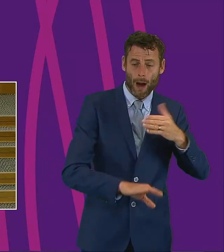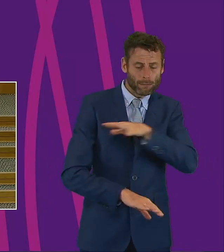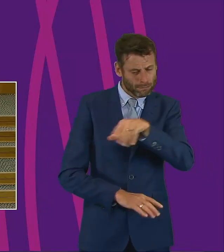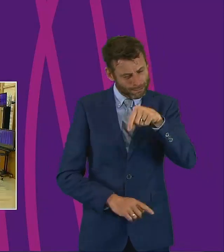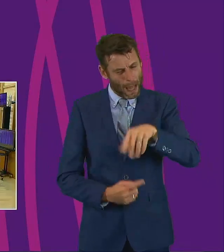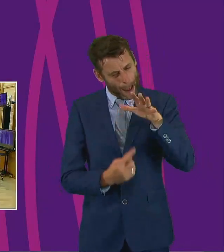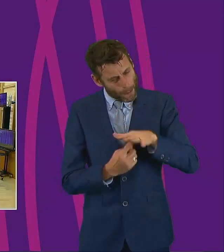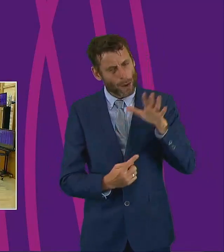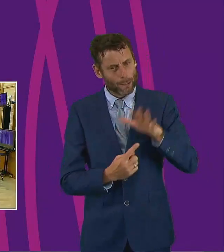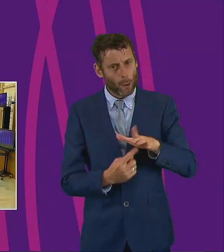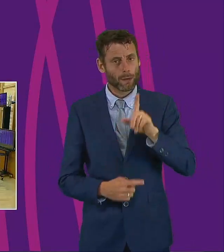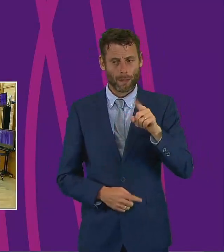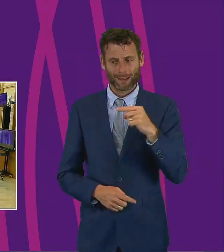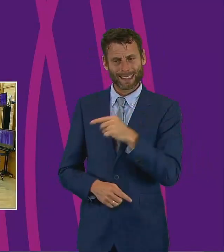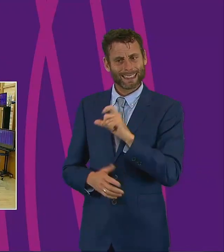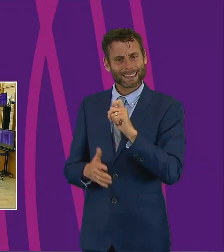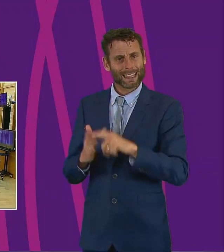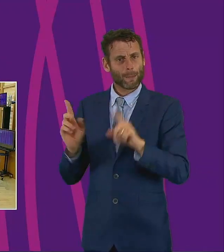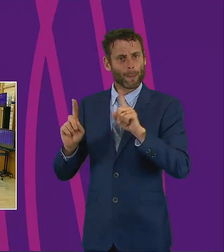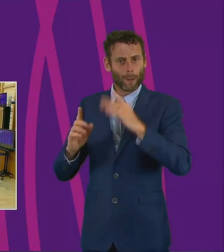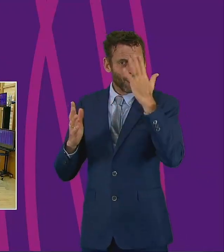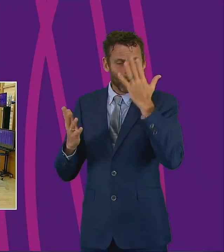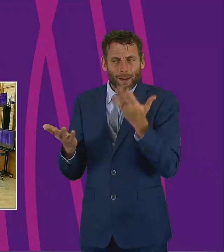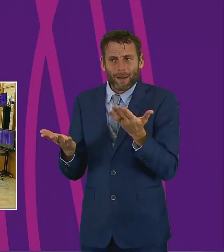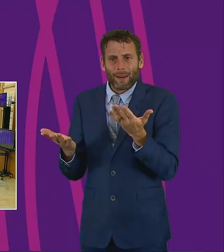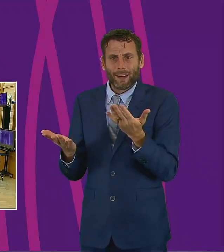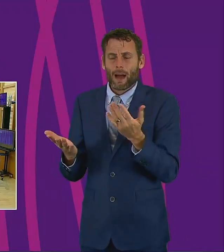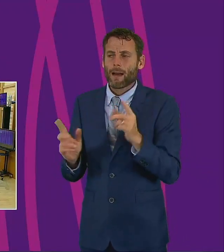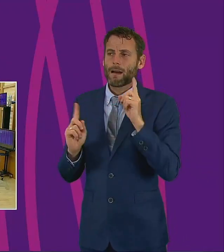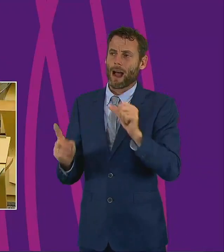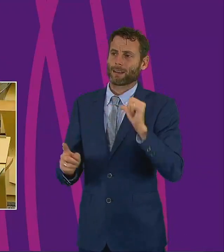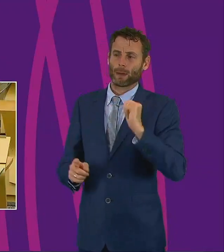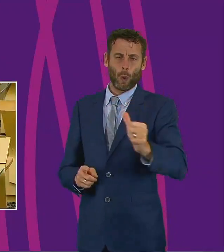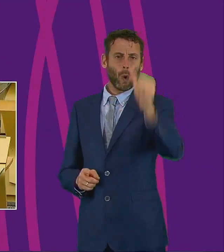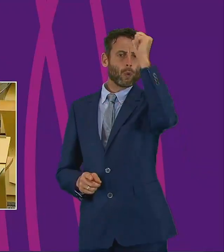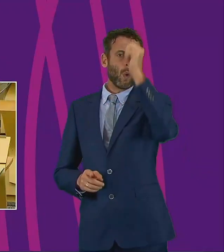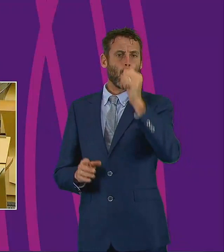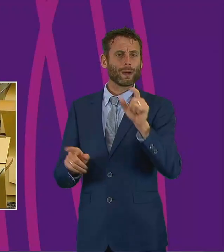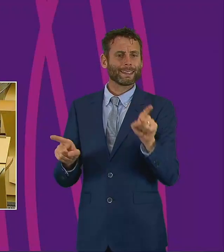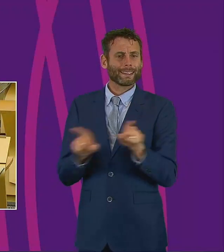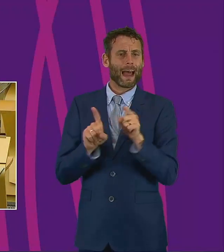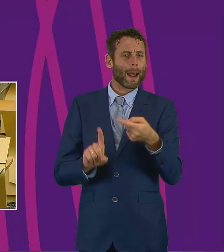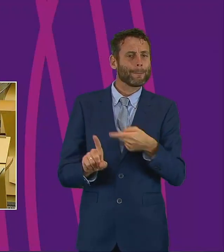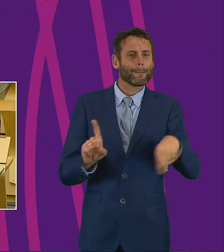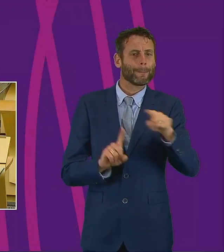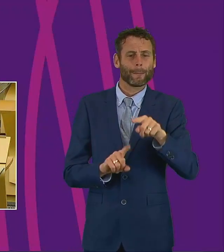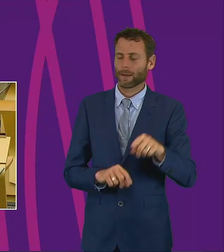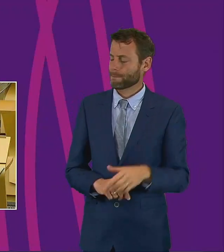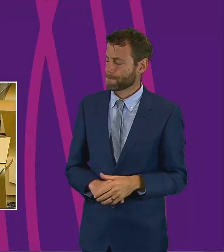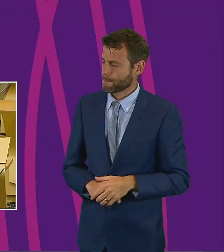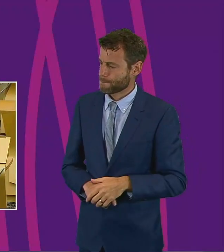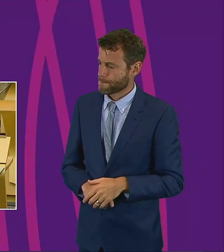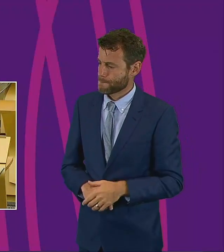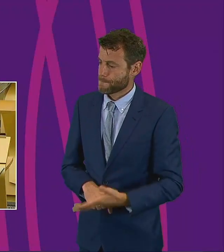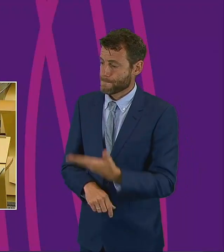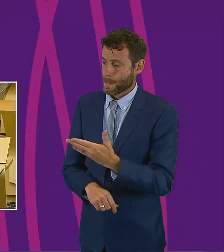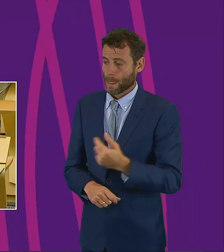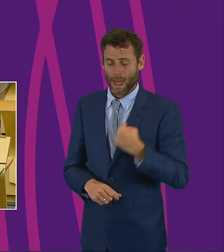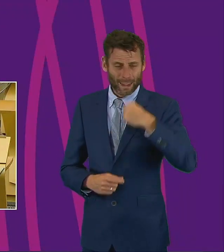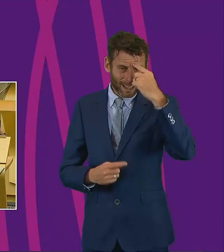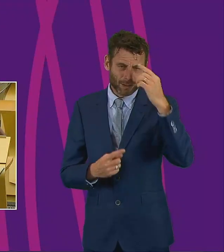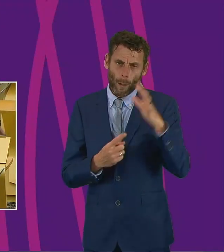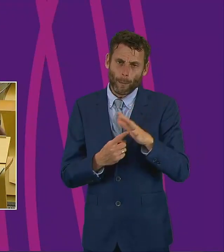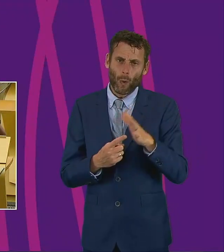people? First Minister. Yeah, I will certainly consider that suggestion. I think it is really important that we take